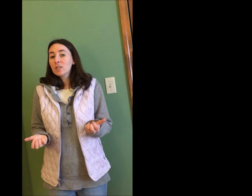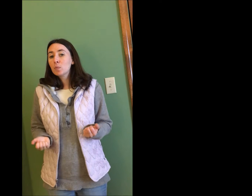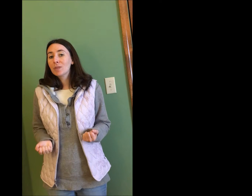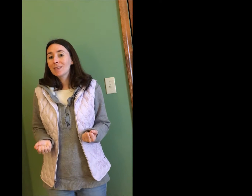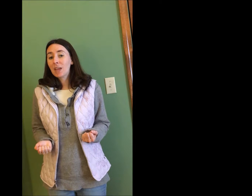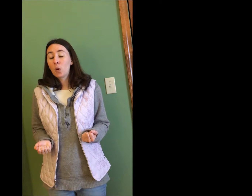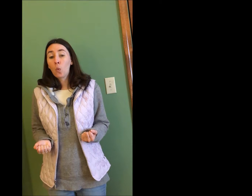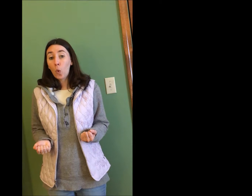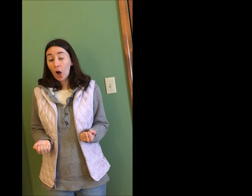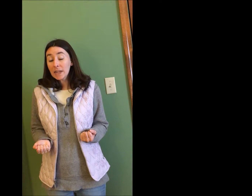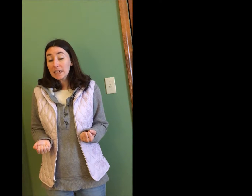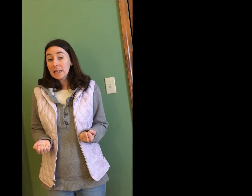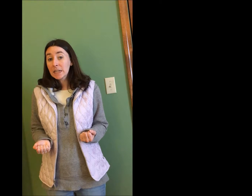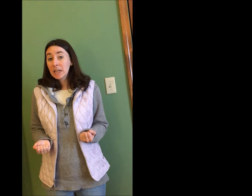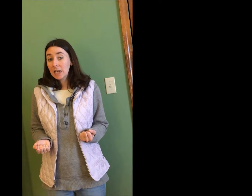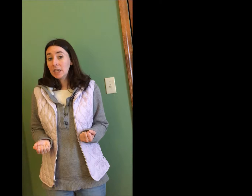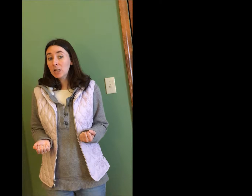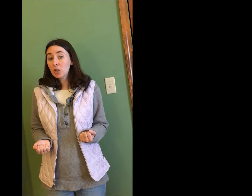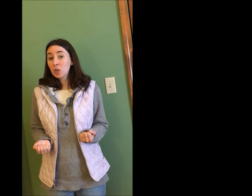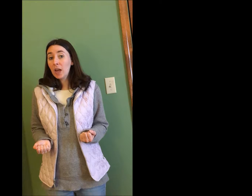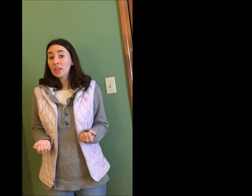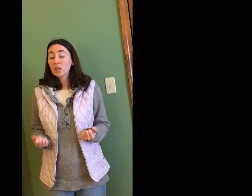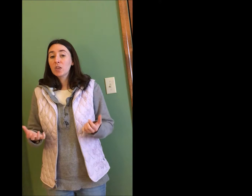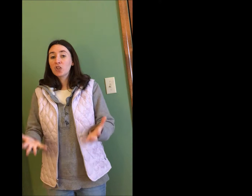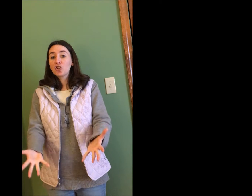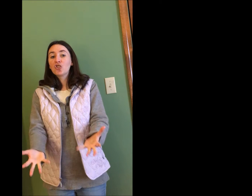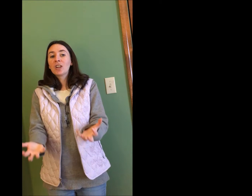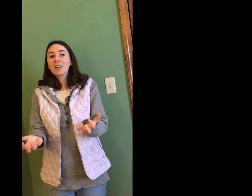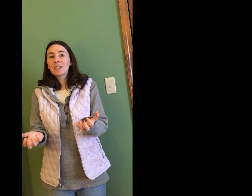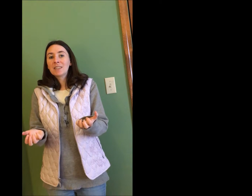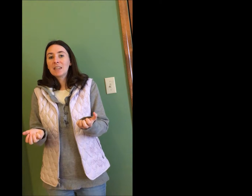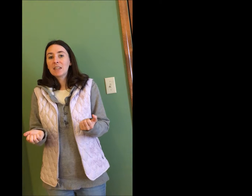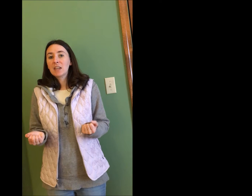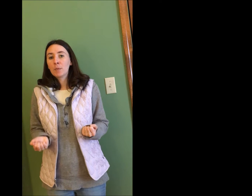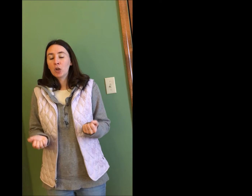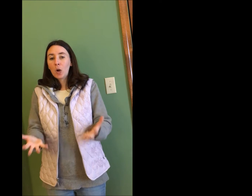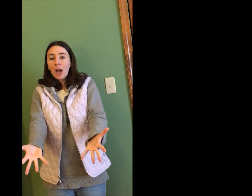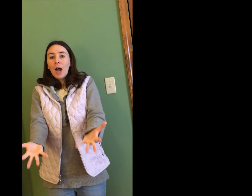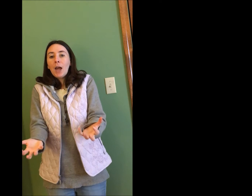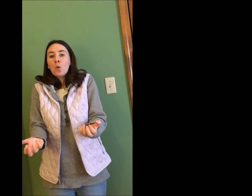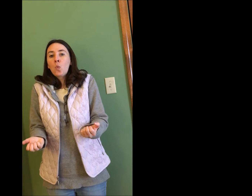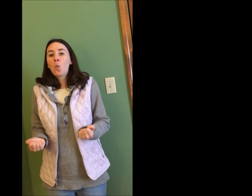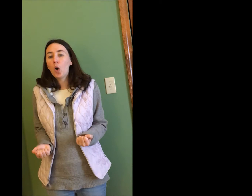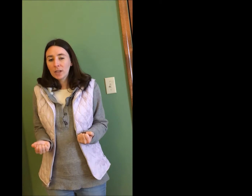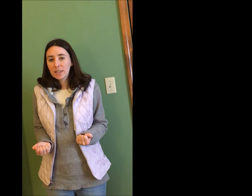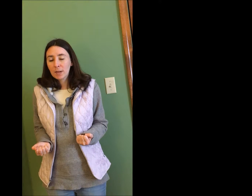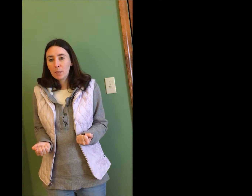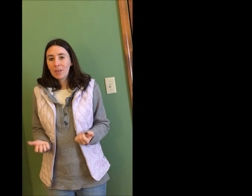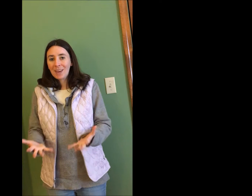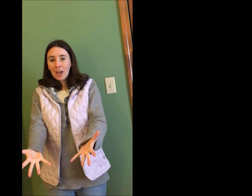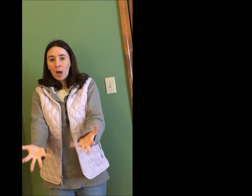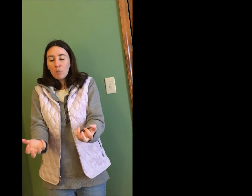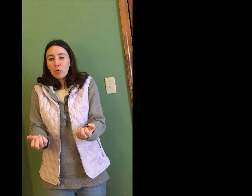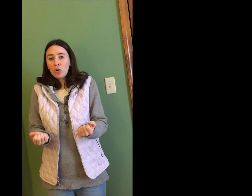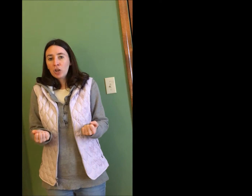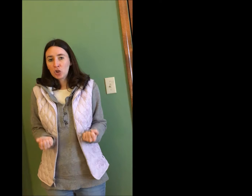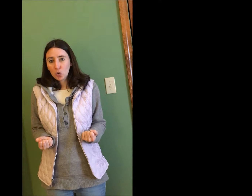put the sign want into that so that children can see the W. I want something. I'm pulling it towards